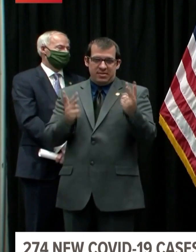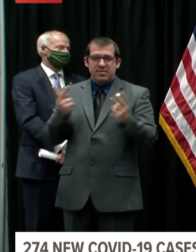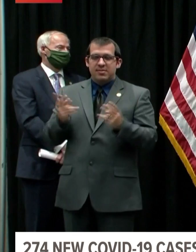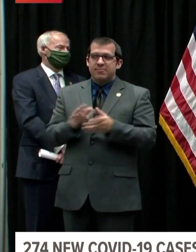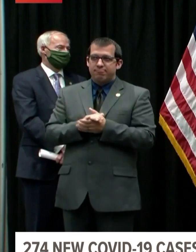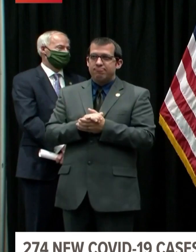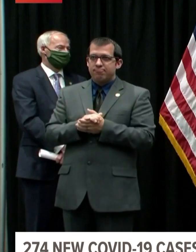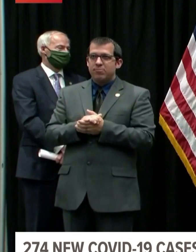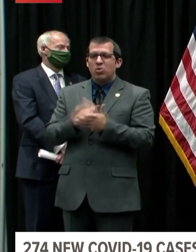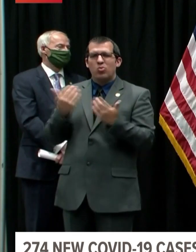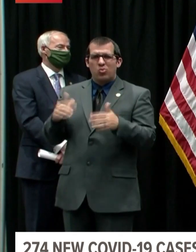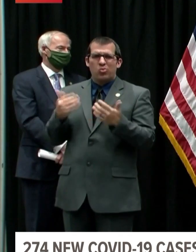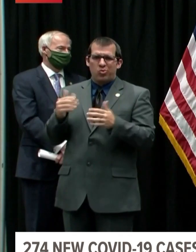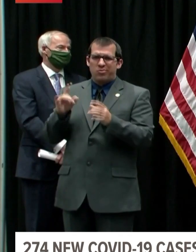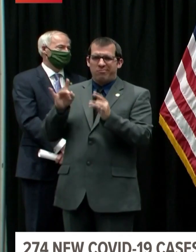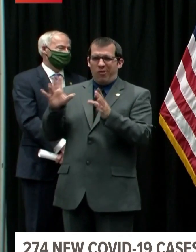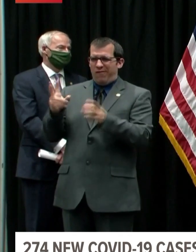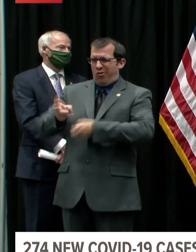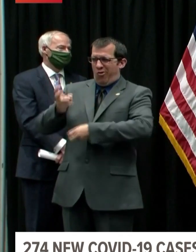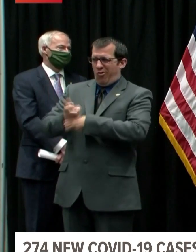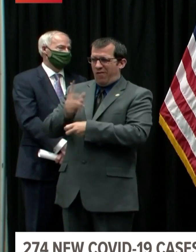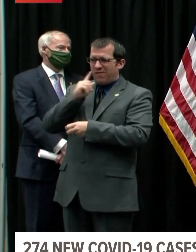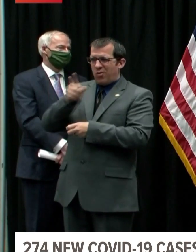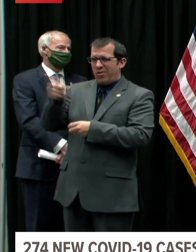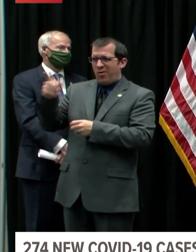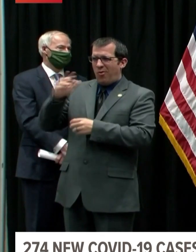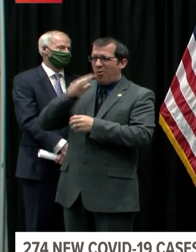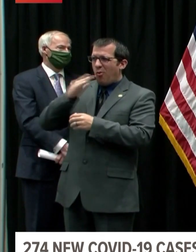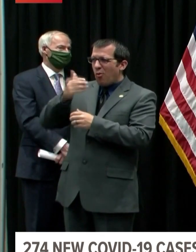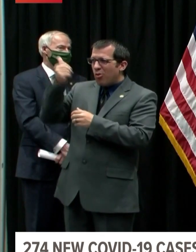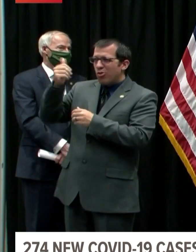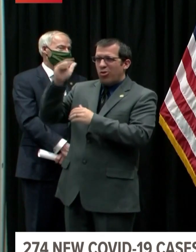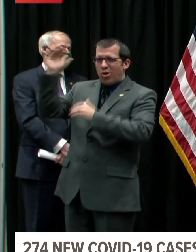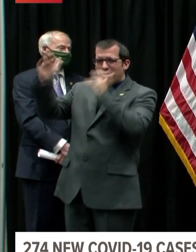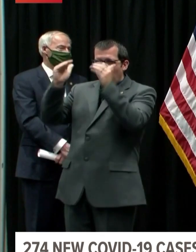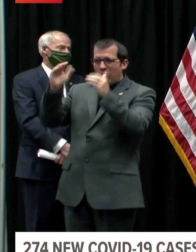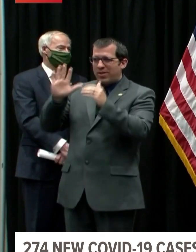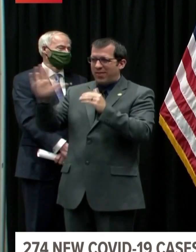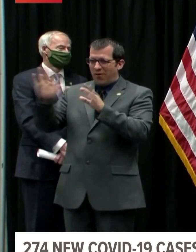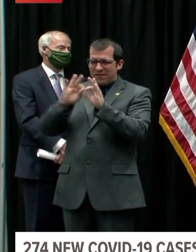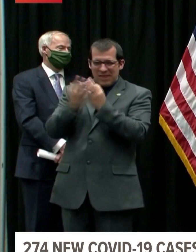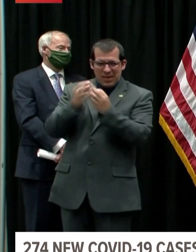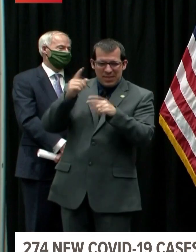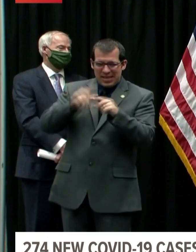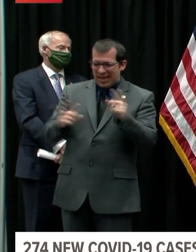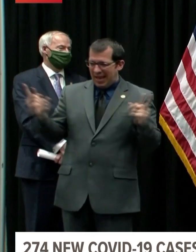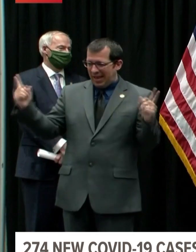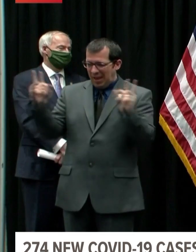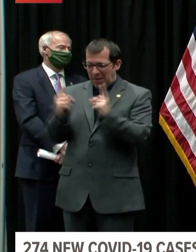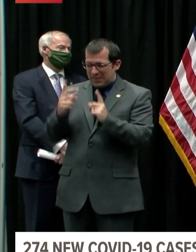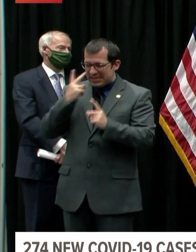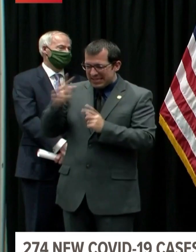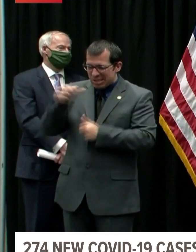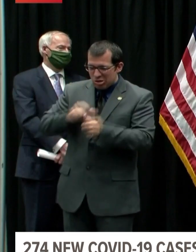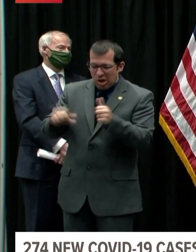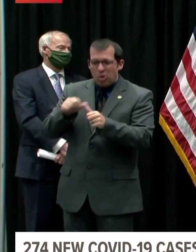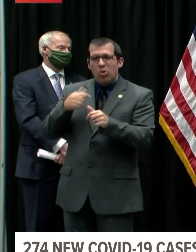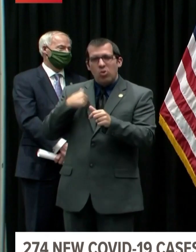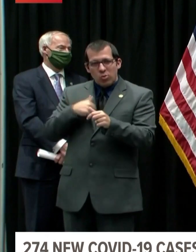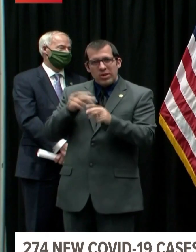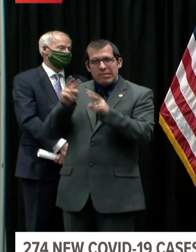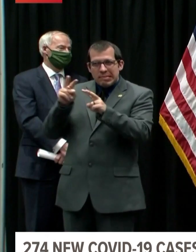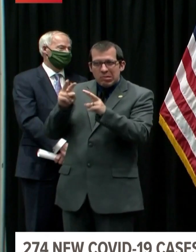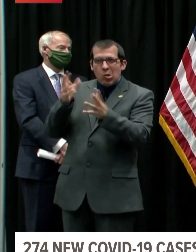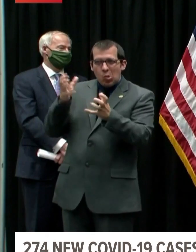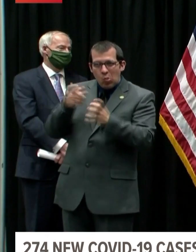a really great hardship for our older adults and their loved ones not to be able to see each other. But we want them to